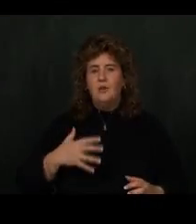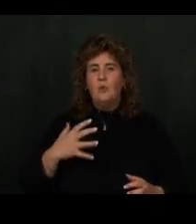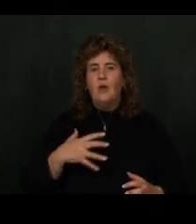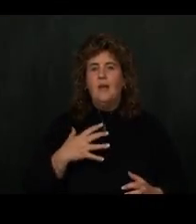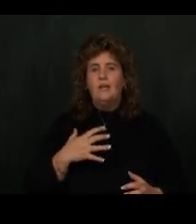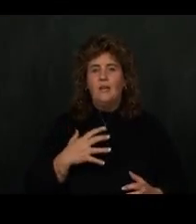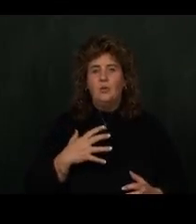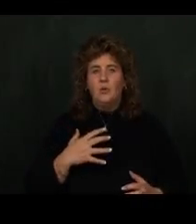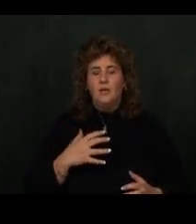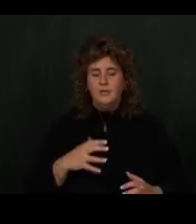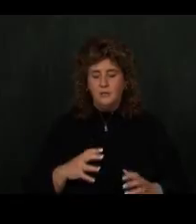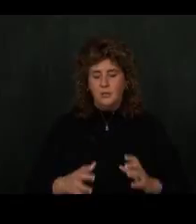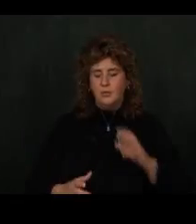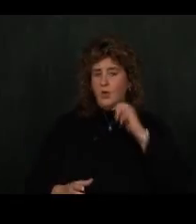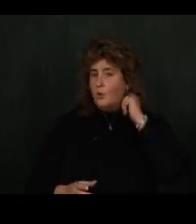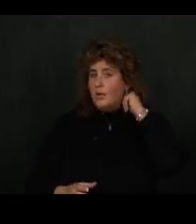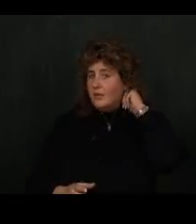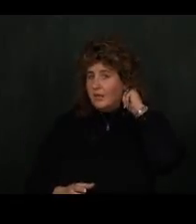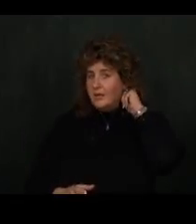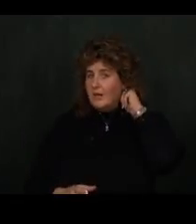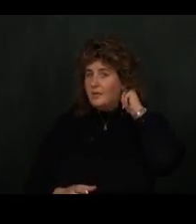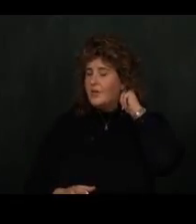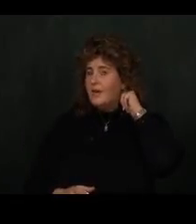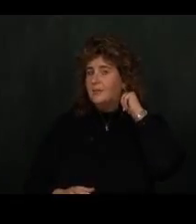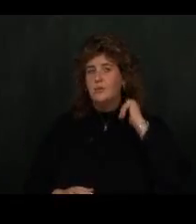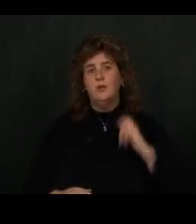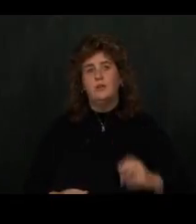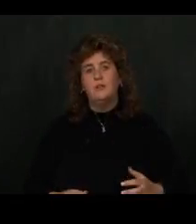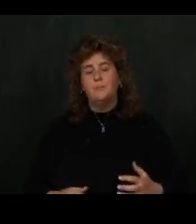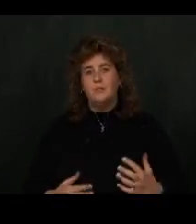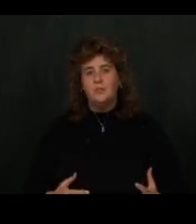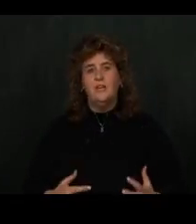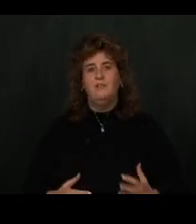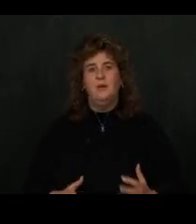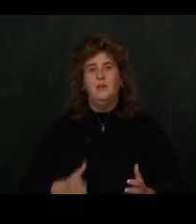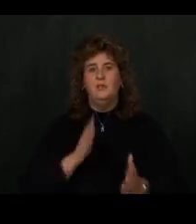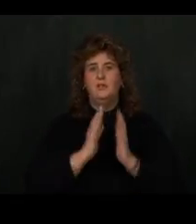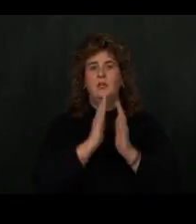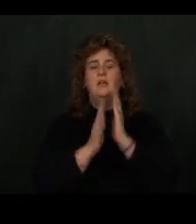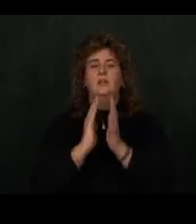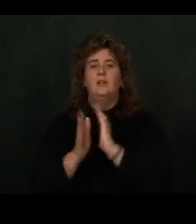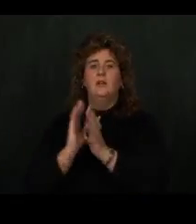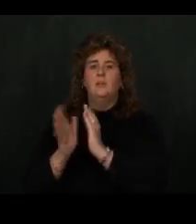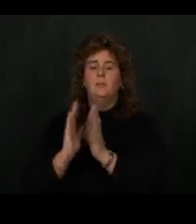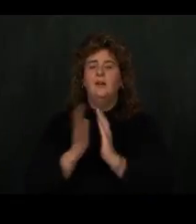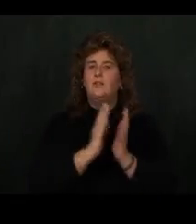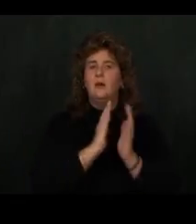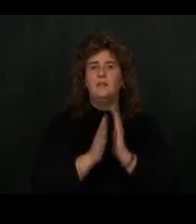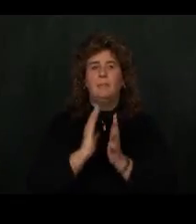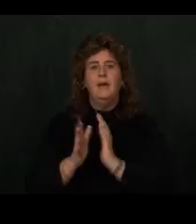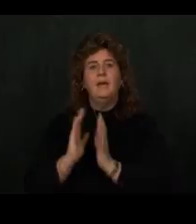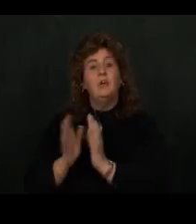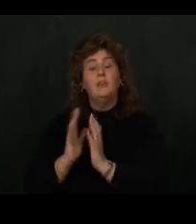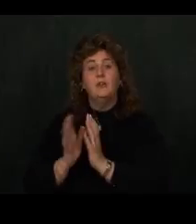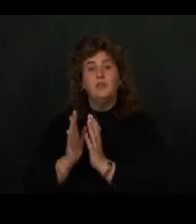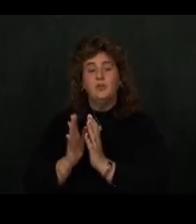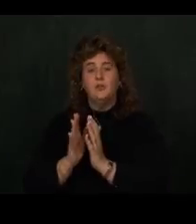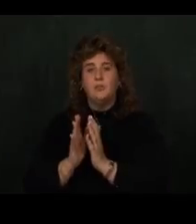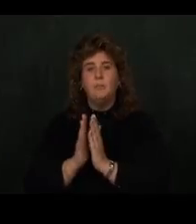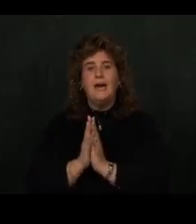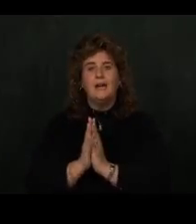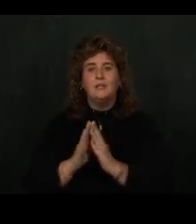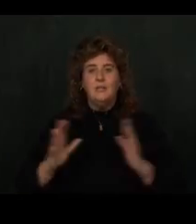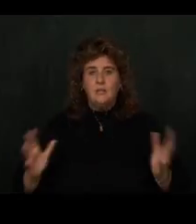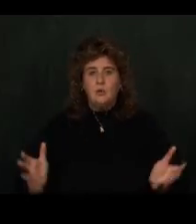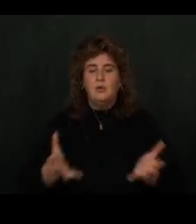kids to eradicate the organism. You'll know that a lot of the times with CF patients, the parents will have to bang on the